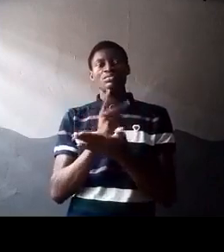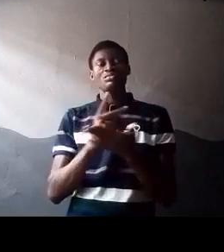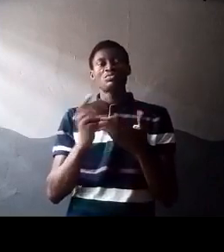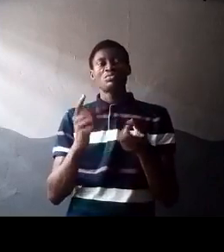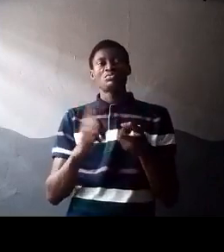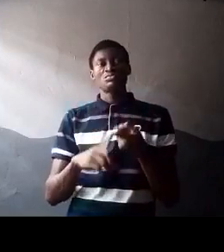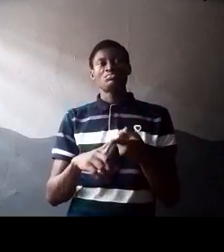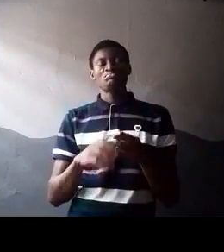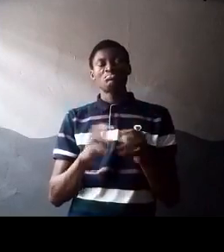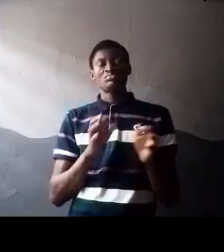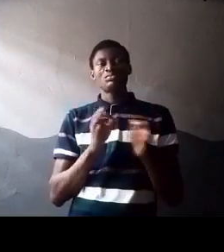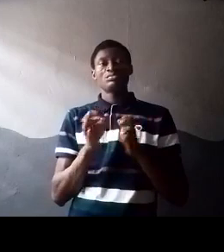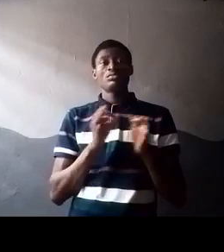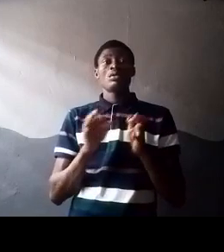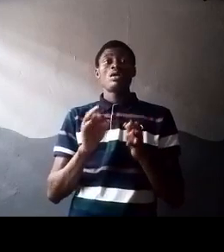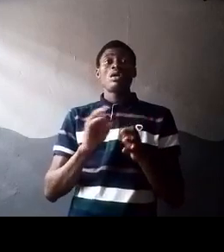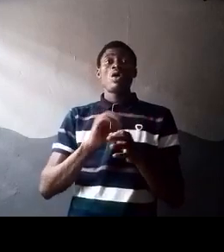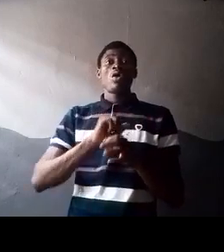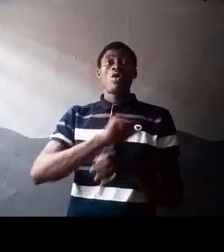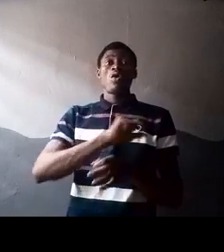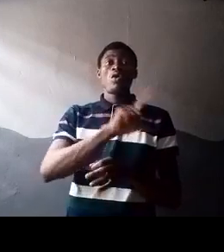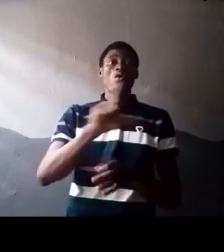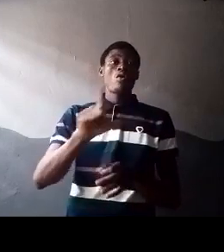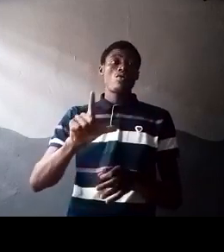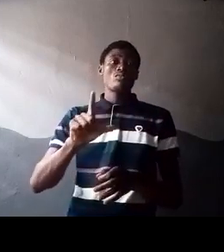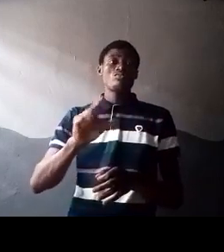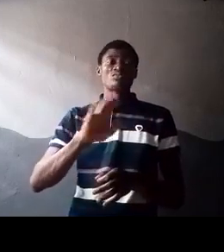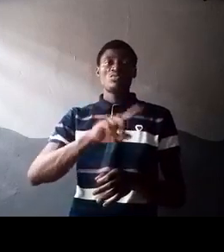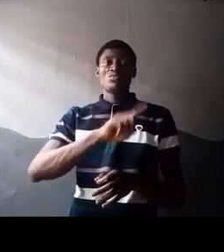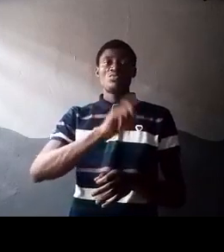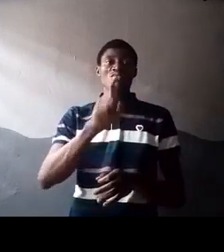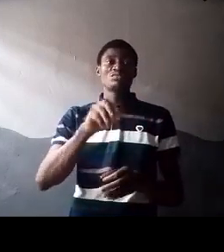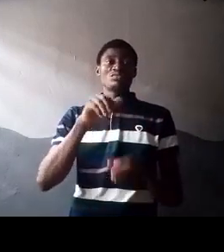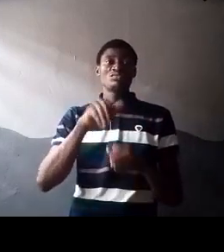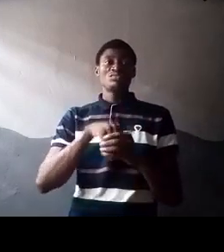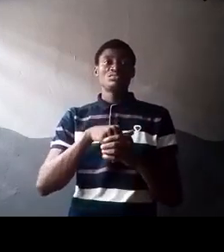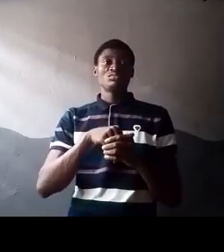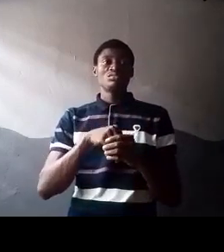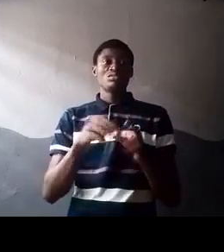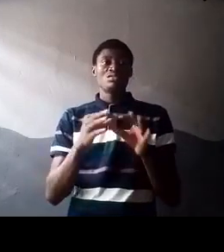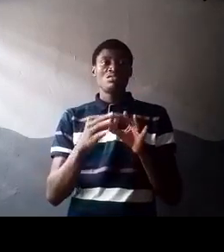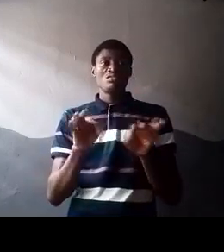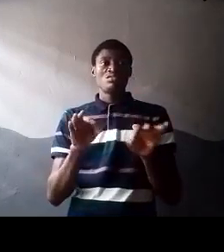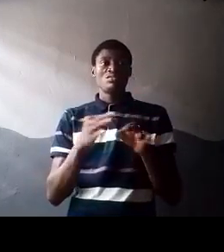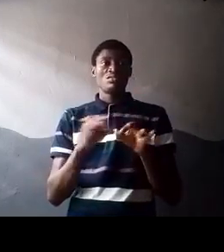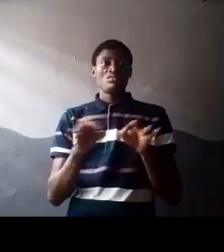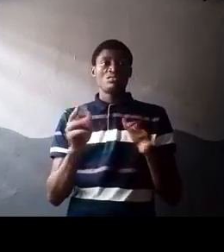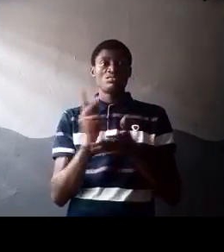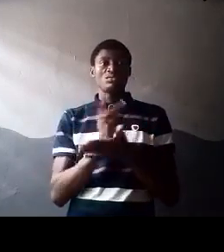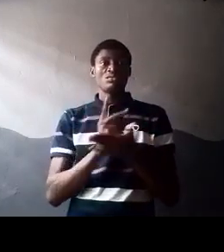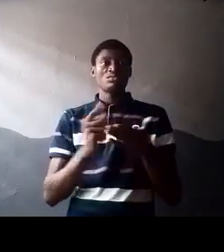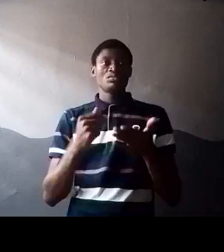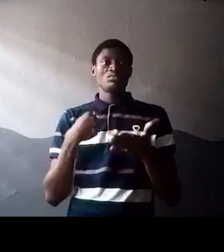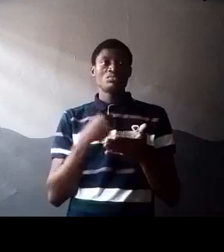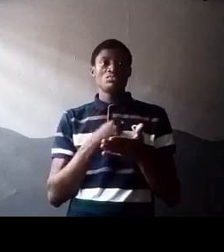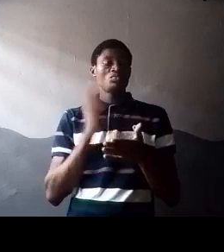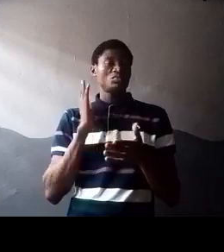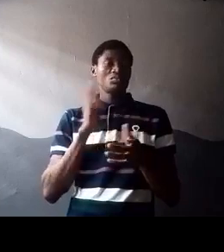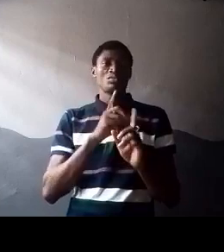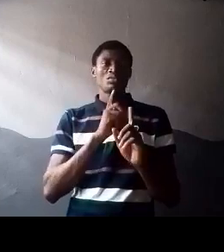your questions in the comment sections are going to be attempted. We're going to attempt answers to those.